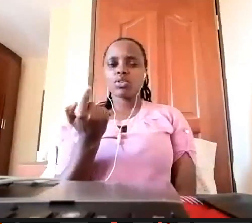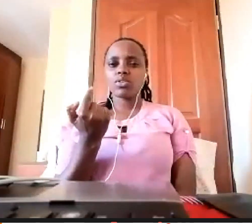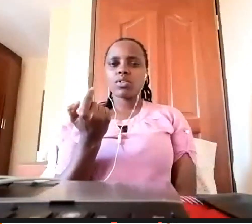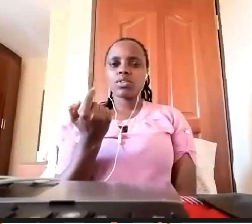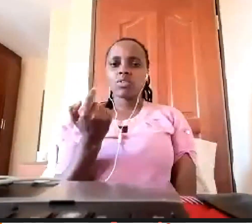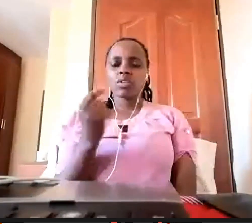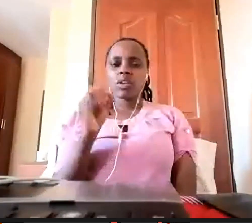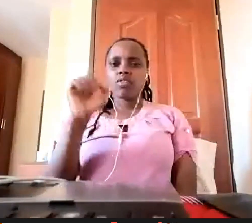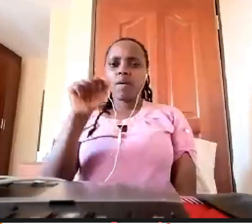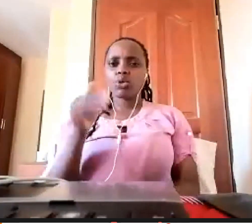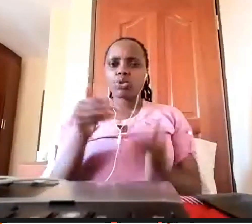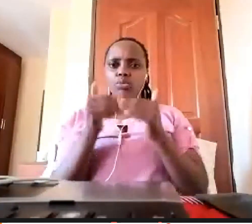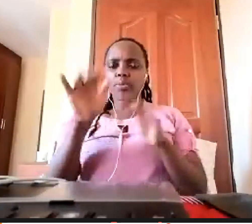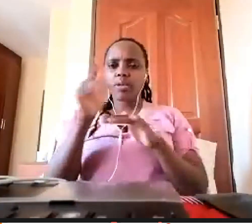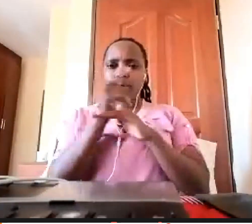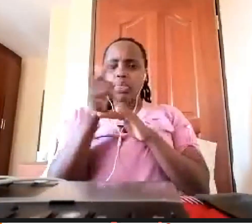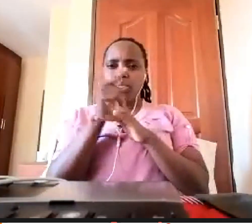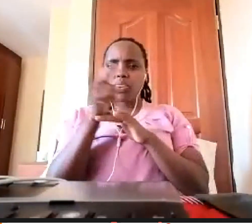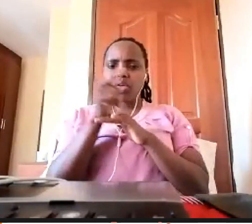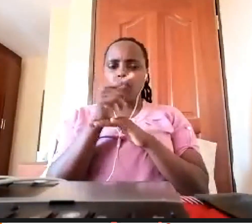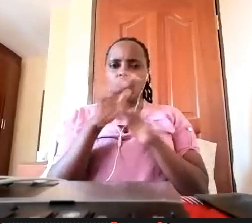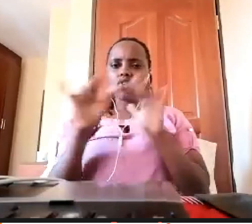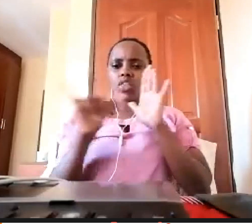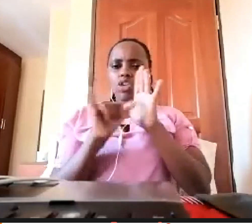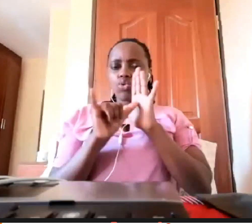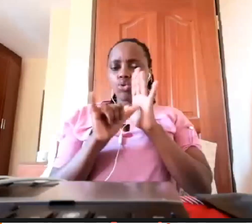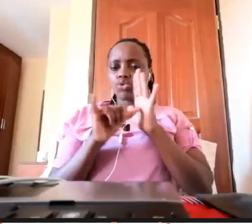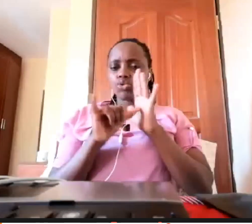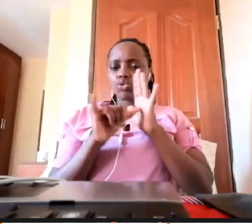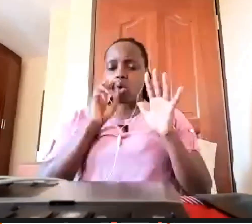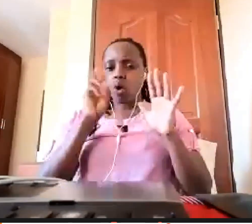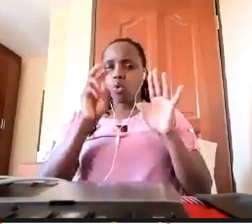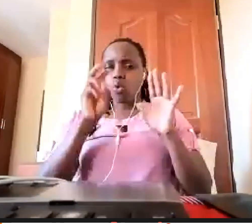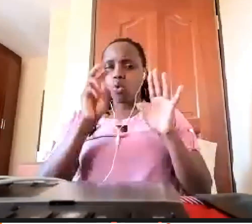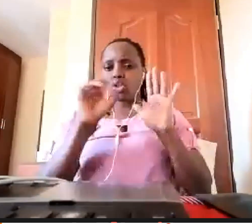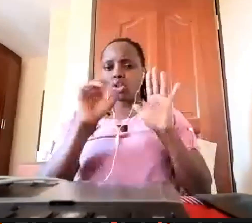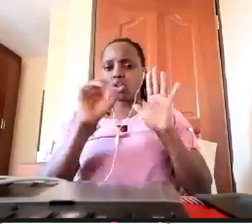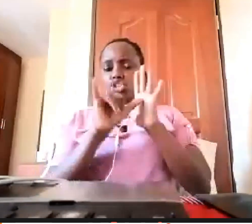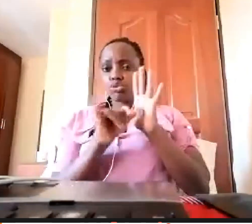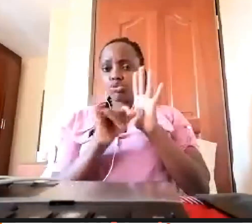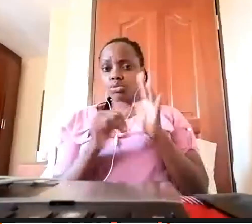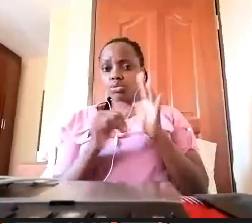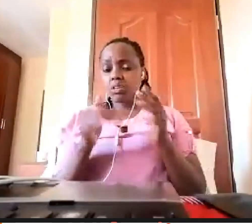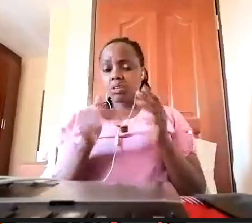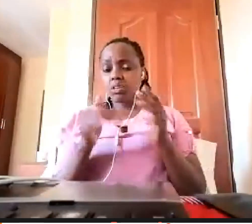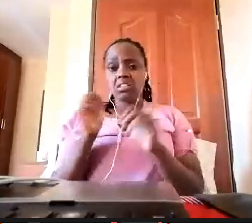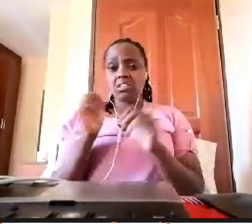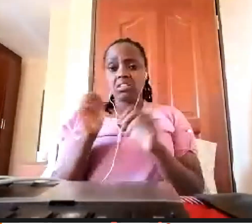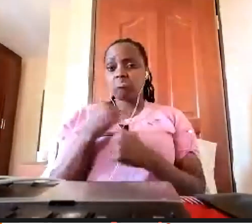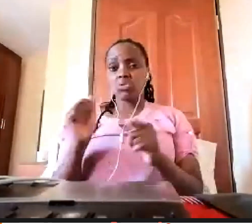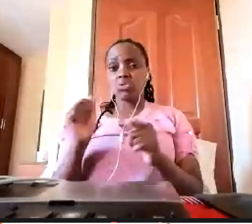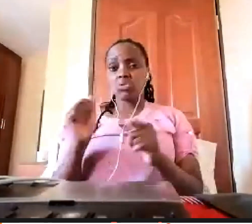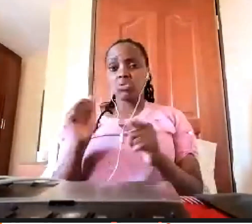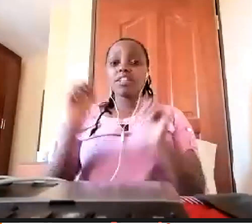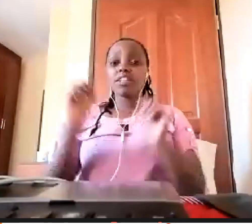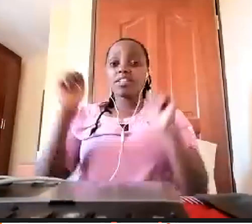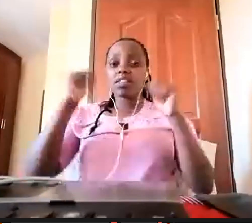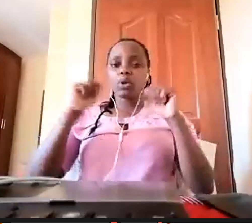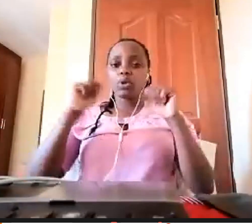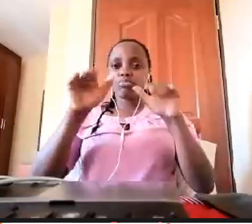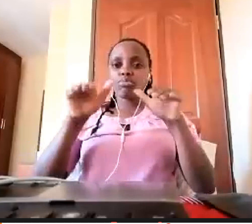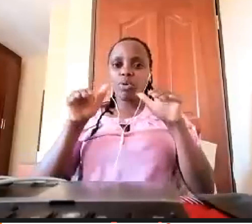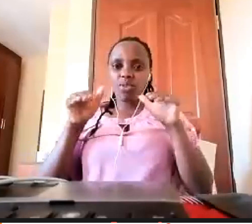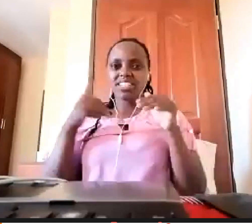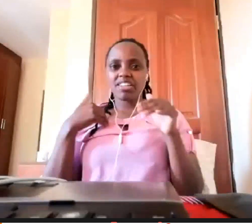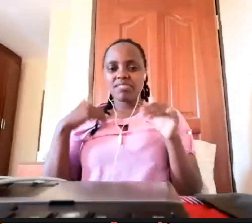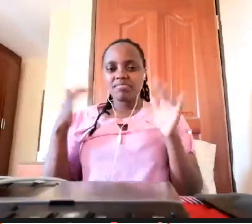if you can turn on your camera for our YouTube audience, please, unless it's impossible. No, it's possible. Let